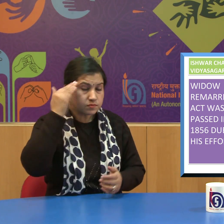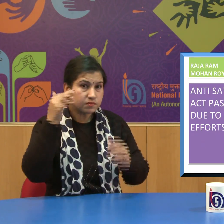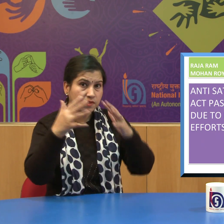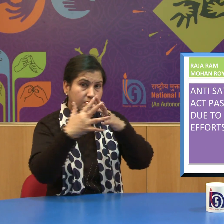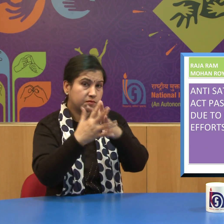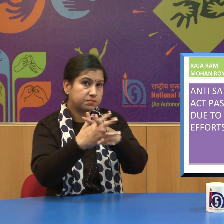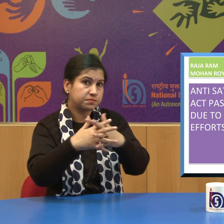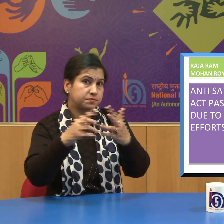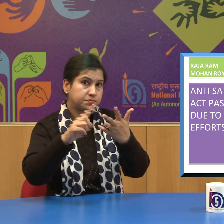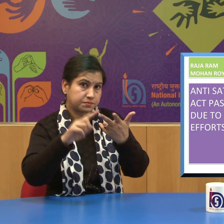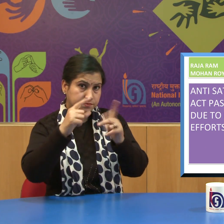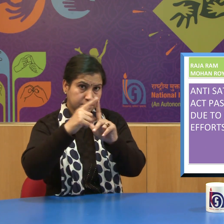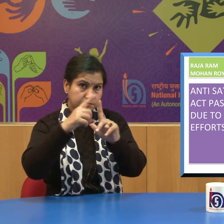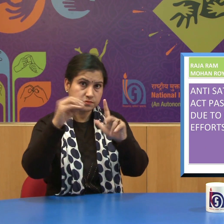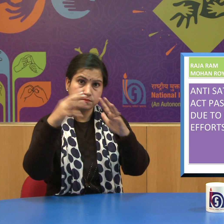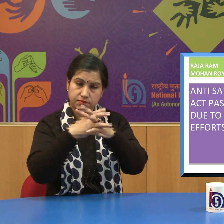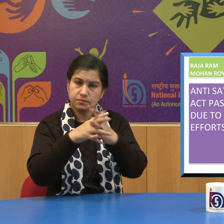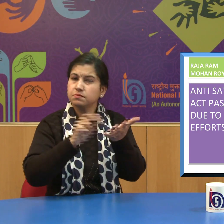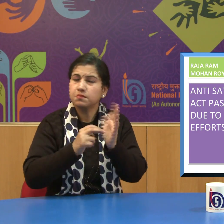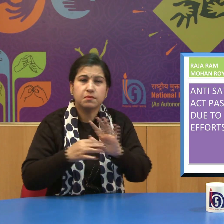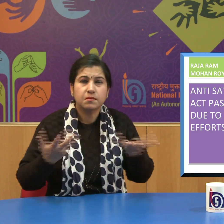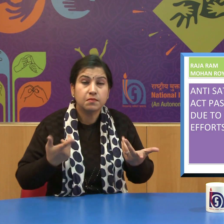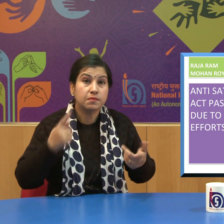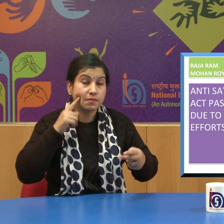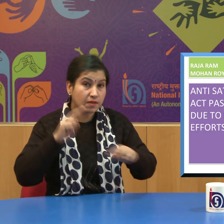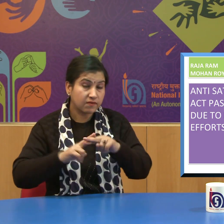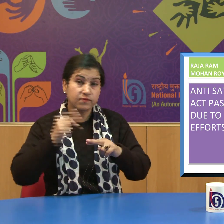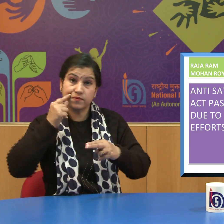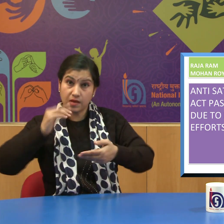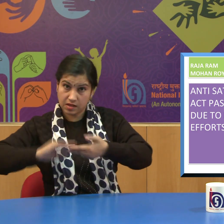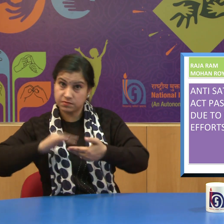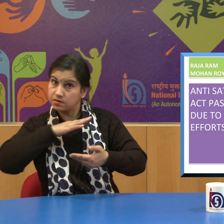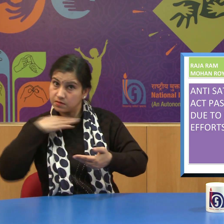While due to the efforts of Raja Ram Mohan Roy,